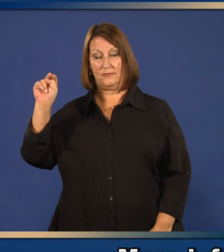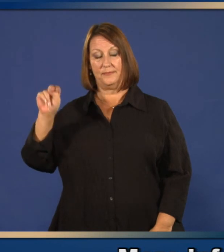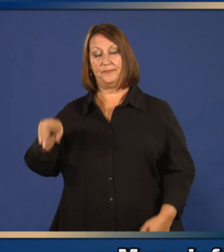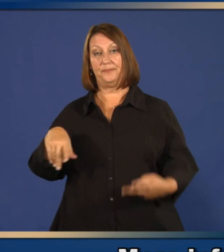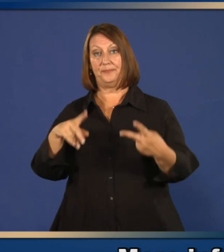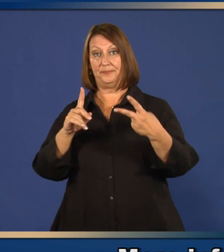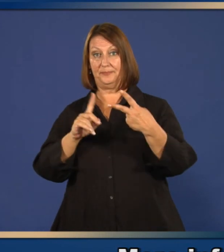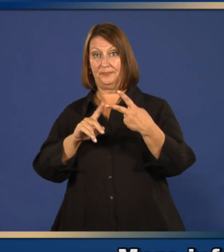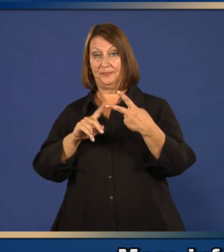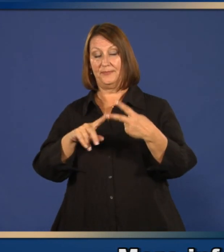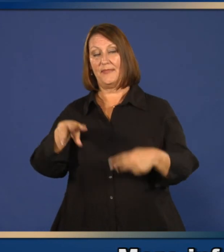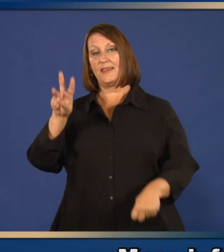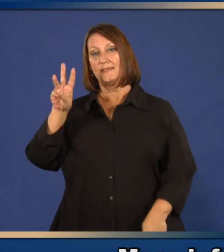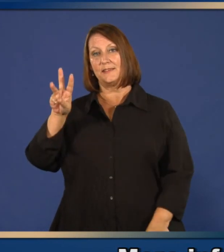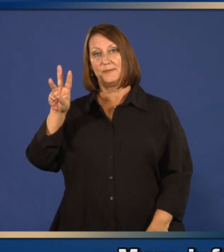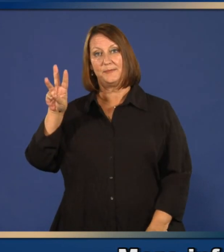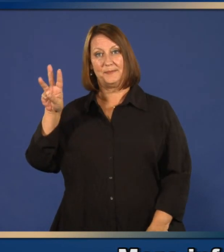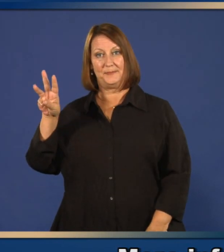and